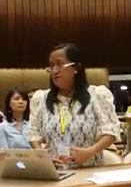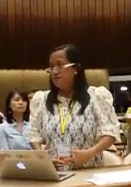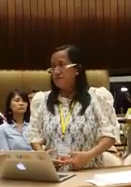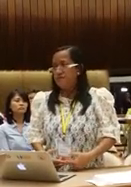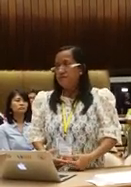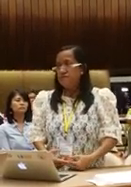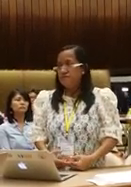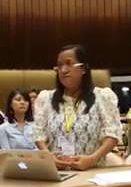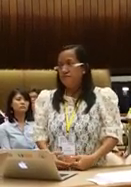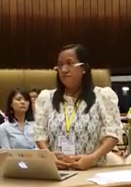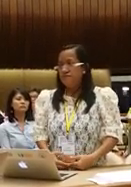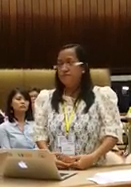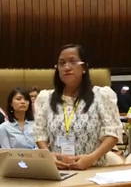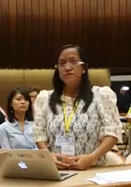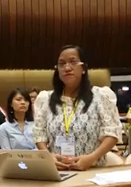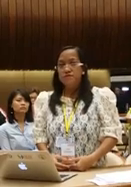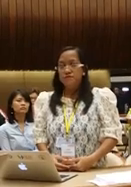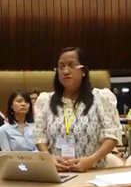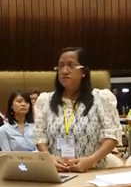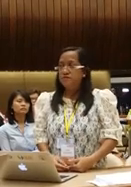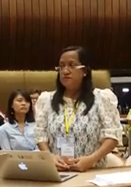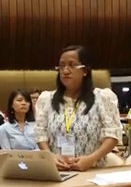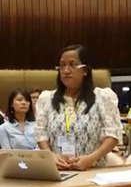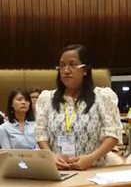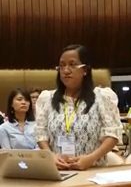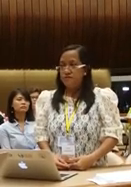no legal mechanism to elicit such a response from the state.